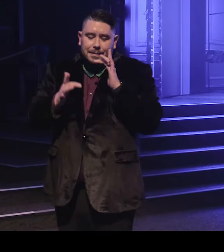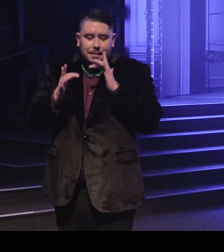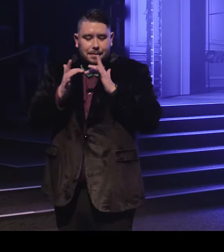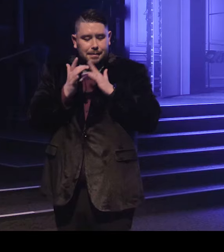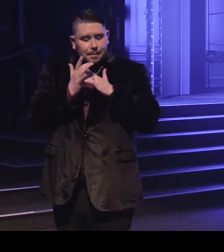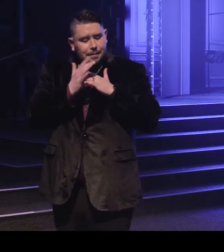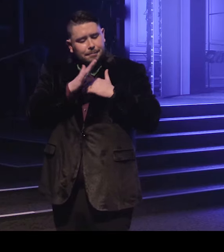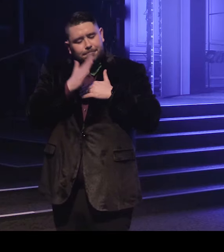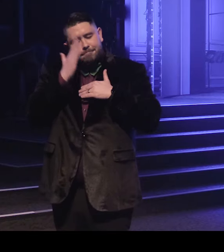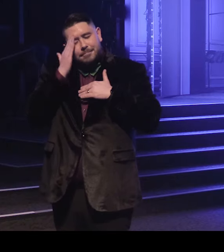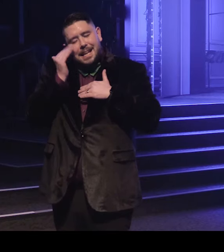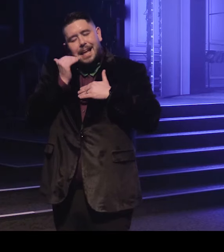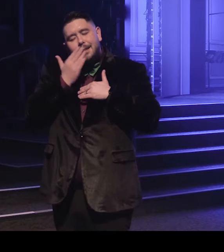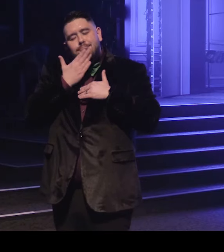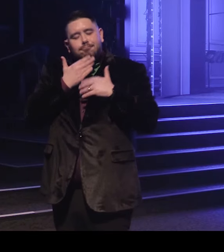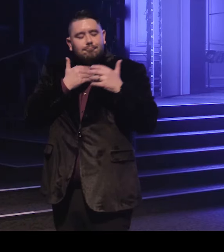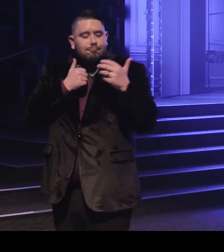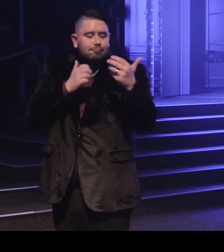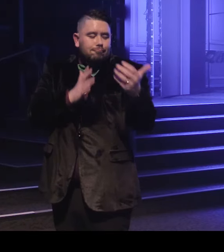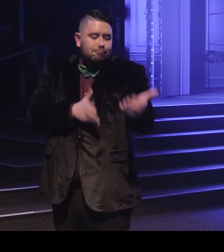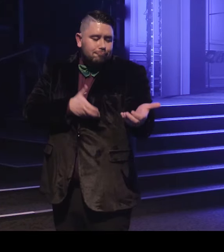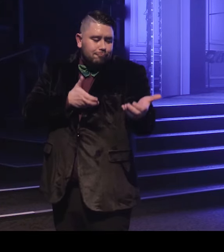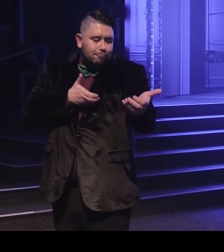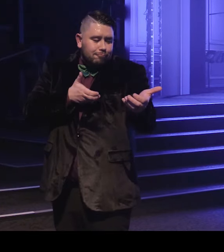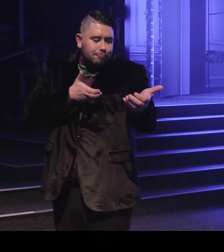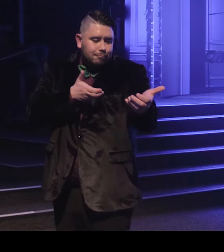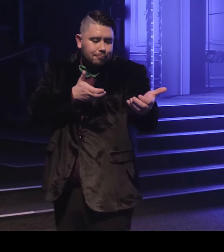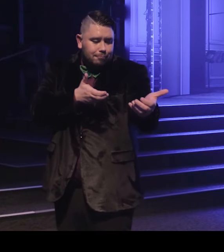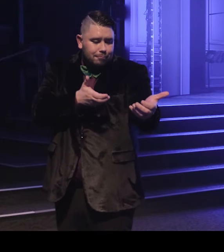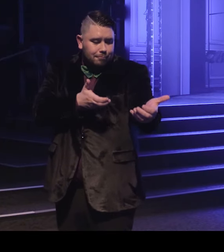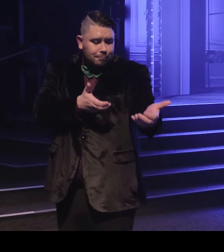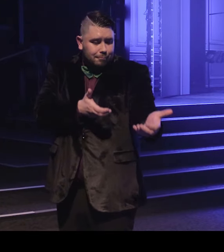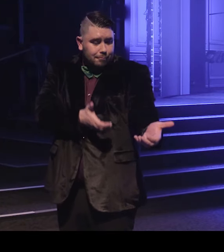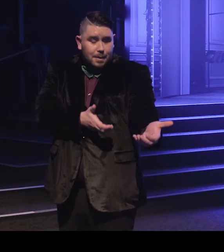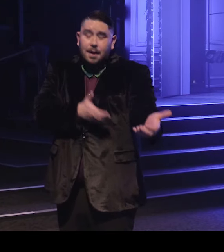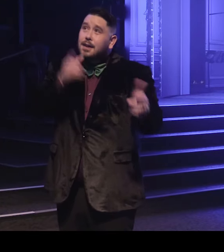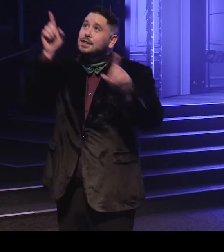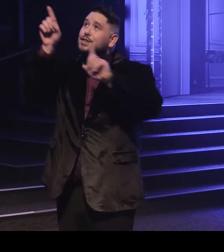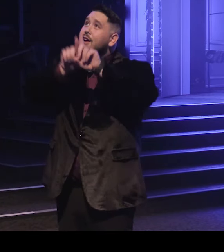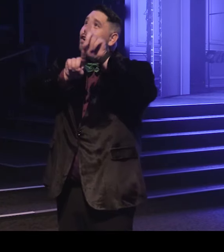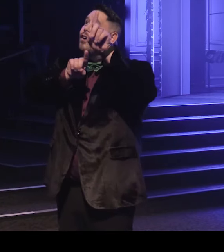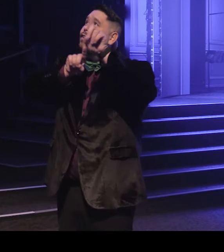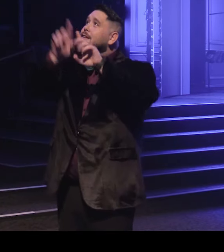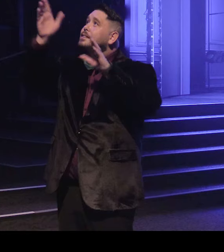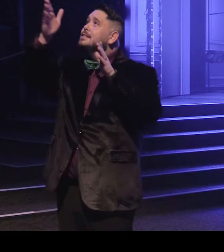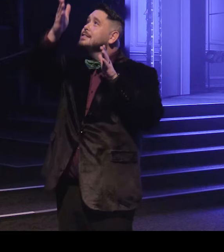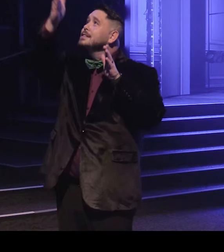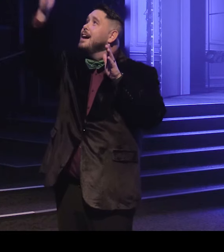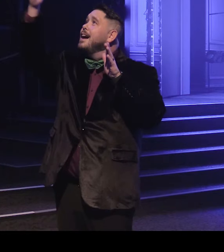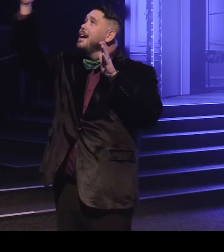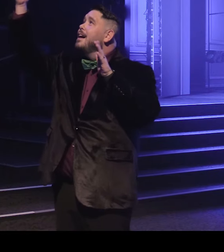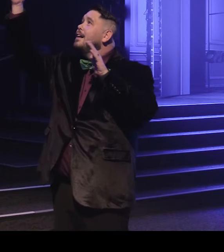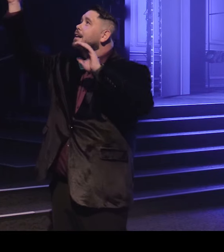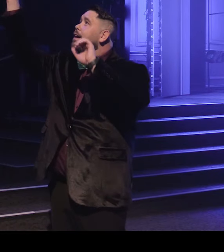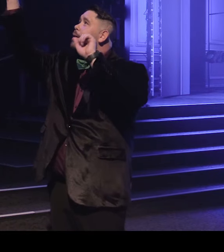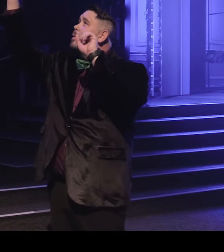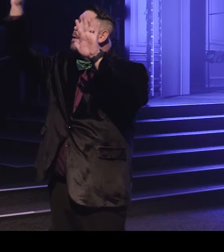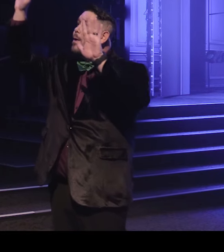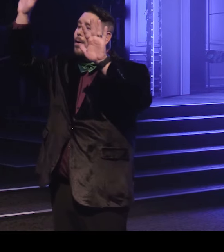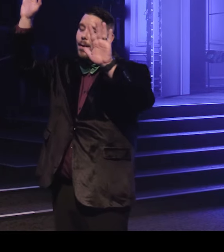Jesus lay down his sweet head. The stars in the bright